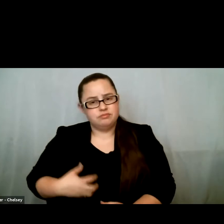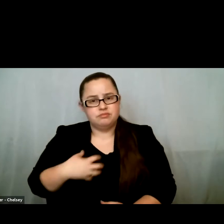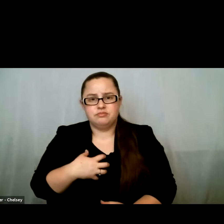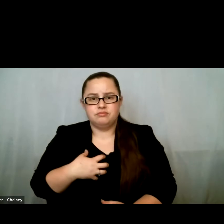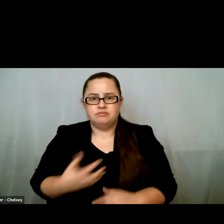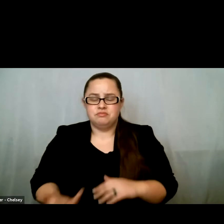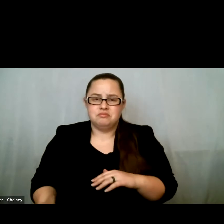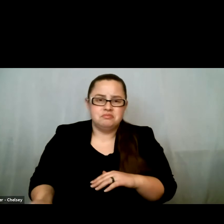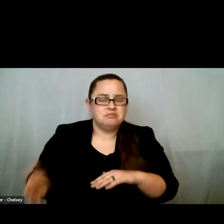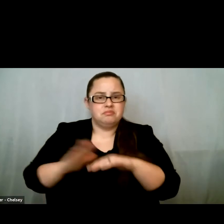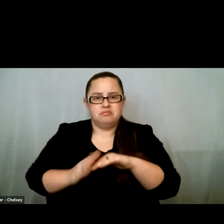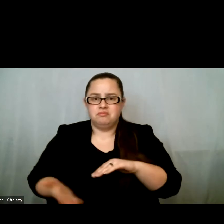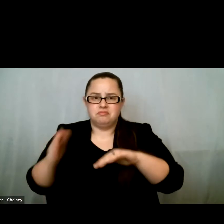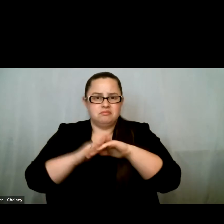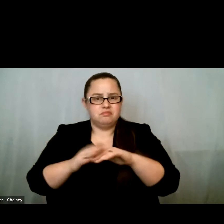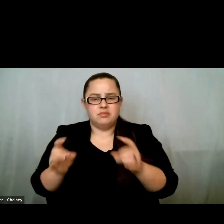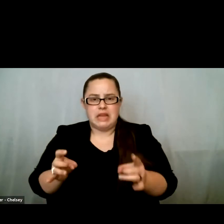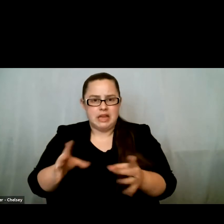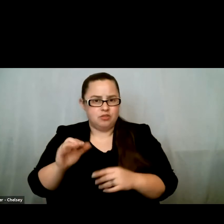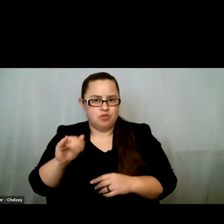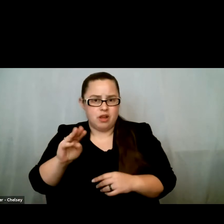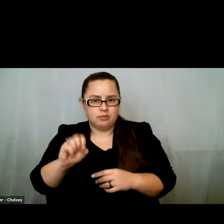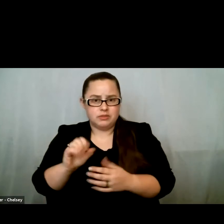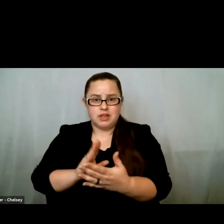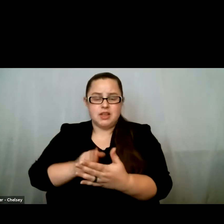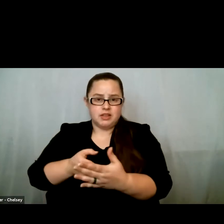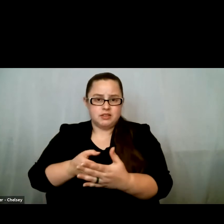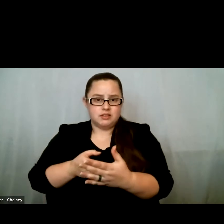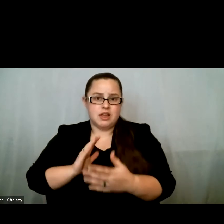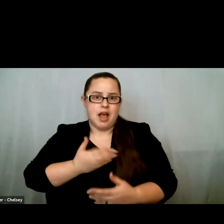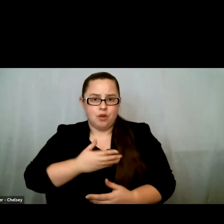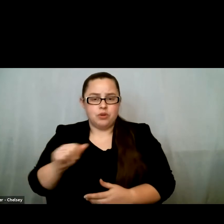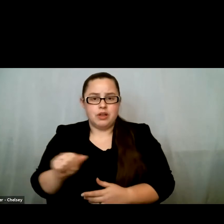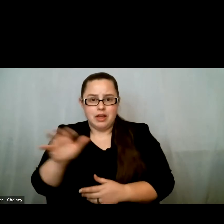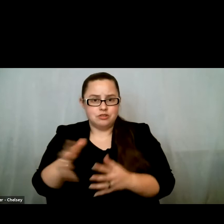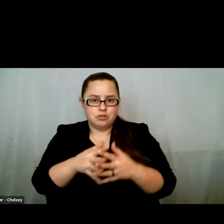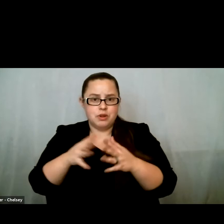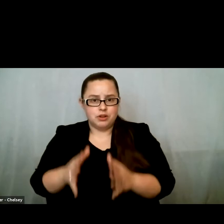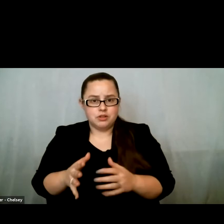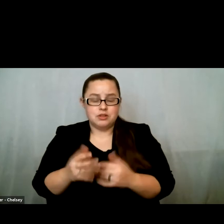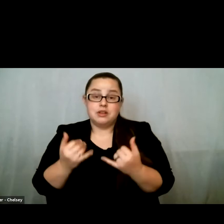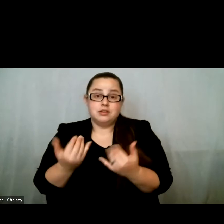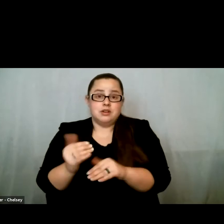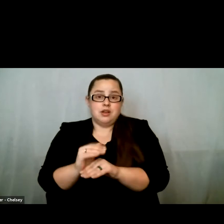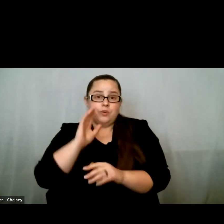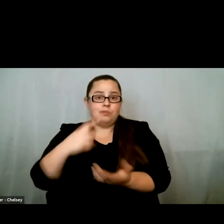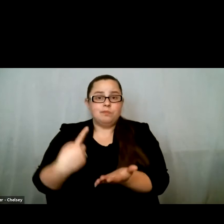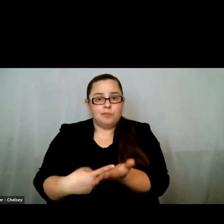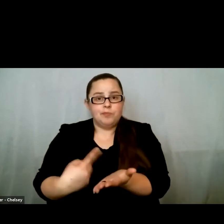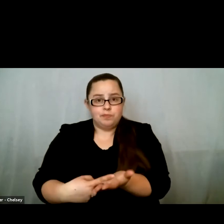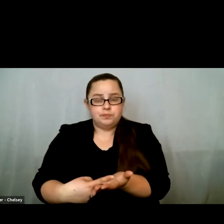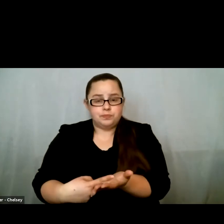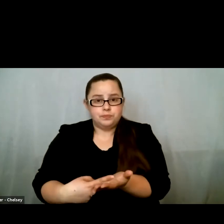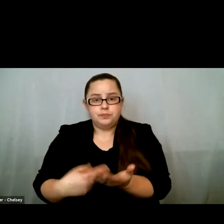hate crimes against our Asian Americans. Tonight, we're going to talk about that.